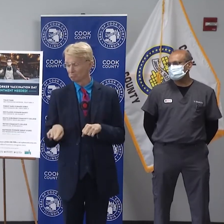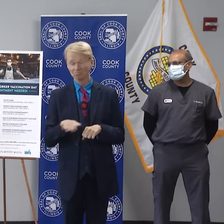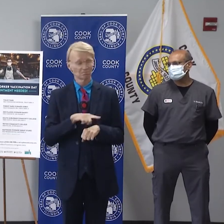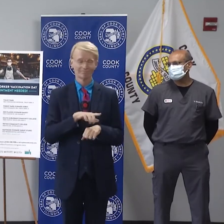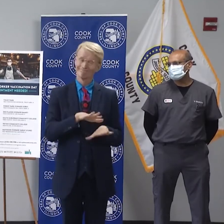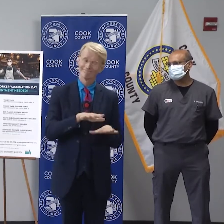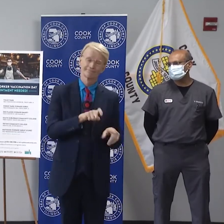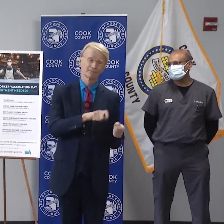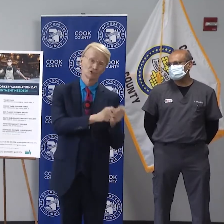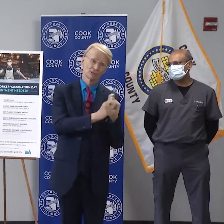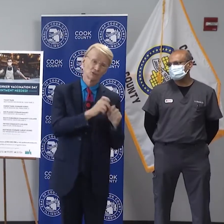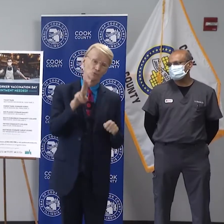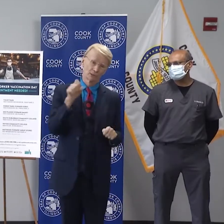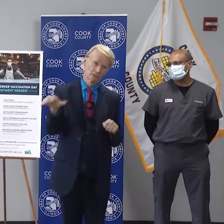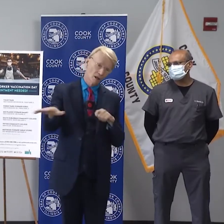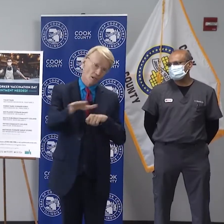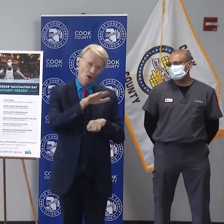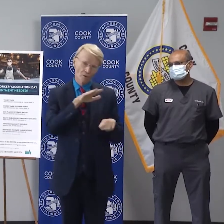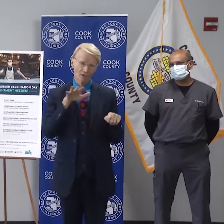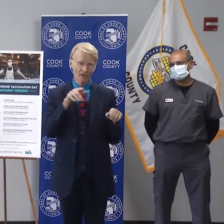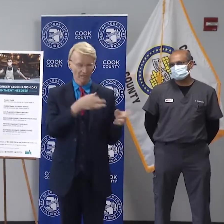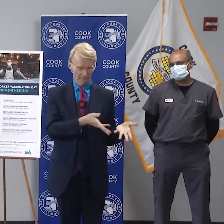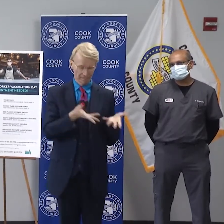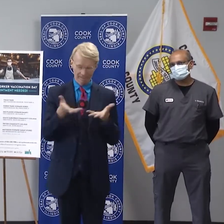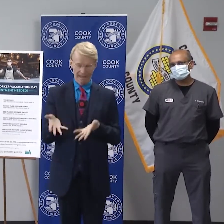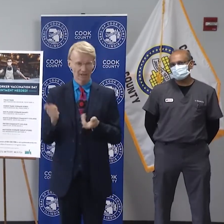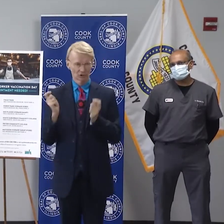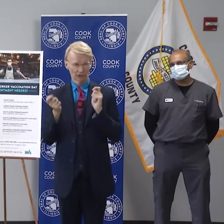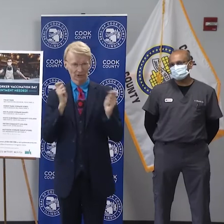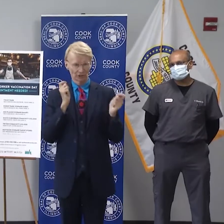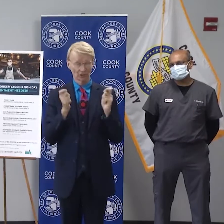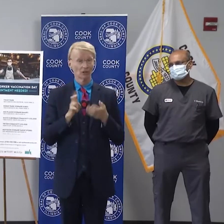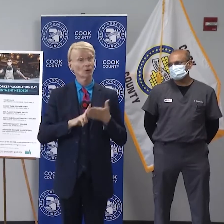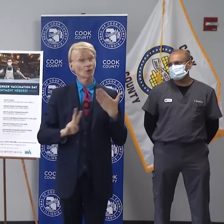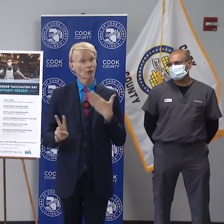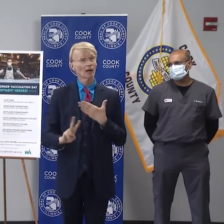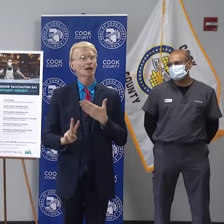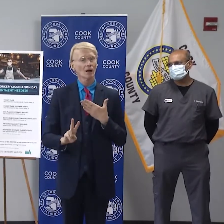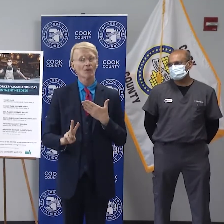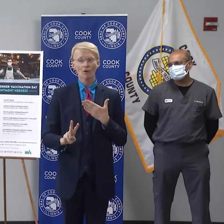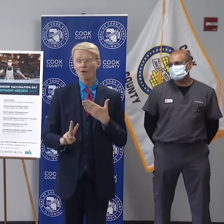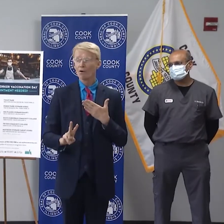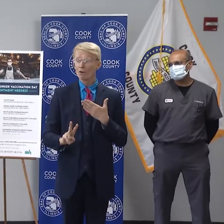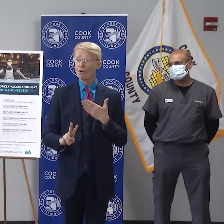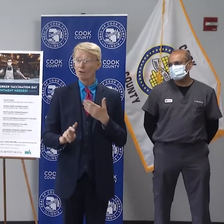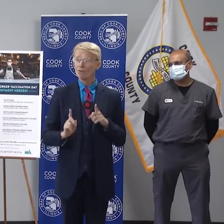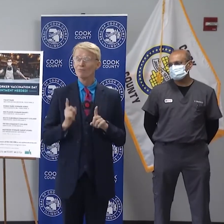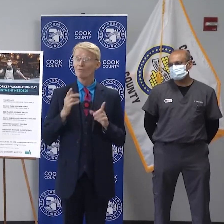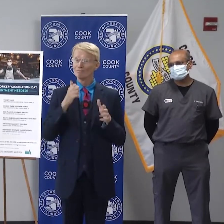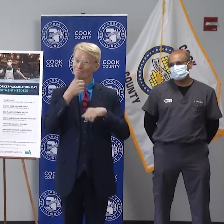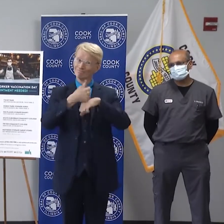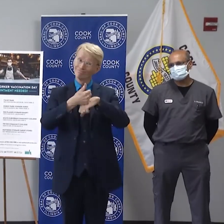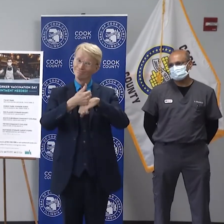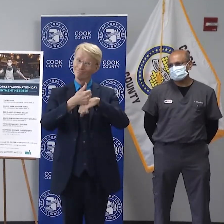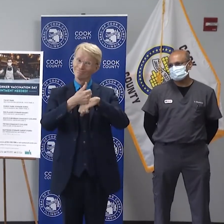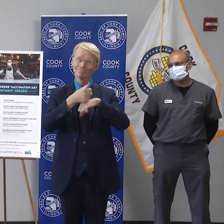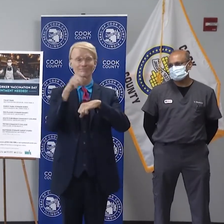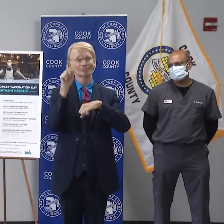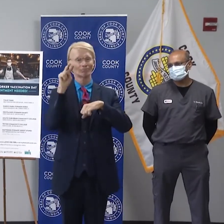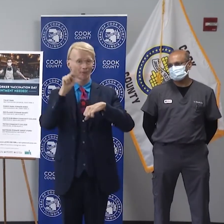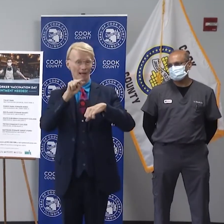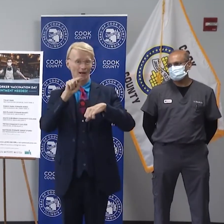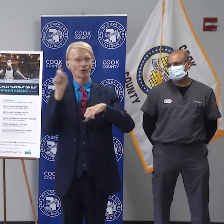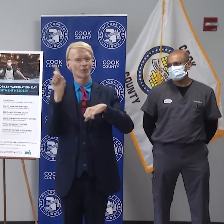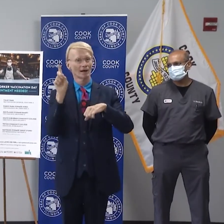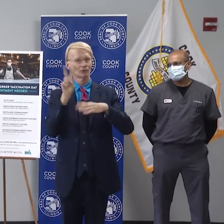what's happening across the country and we take actions from there. And so I would say in 2 weeks is really our statement saying that we're going to publicly monitor where we're at, and we